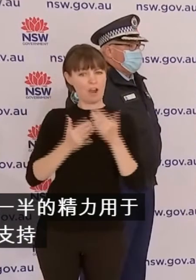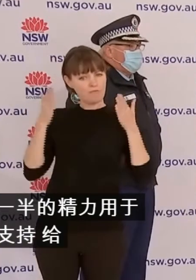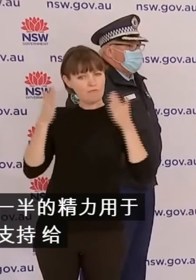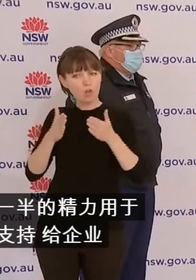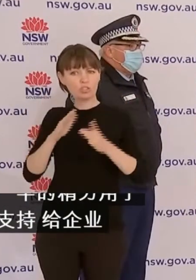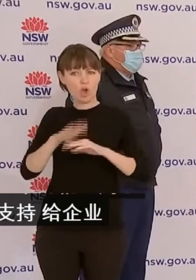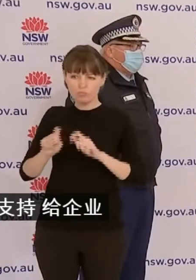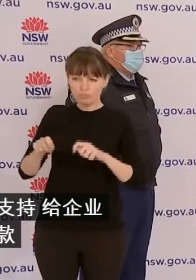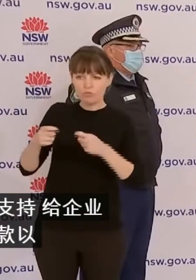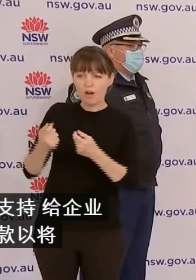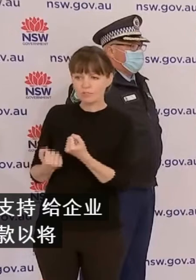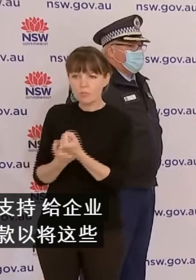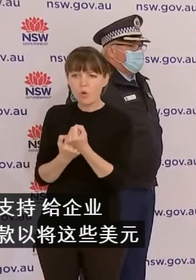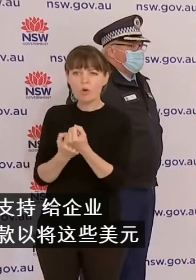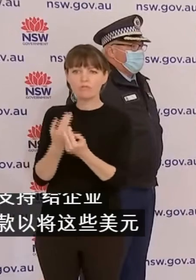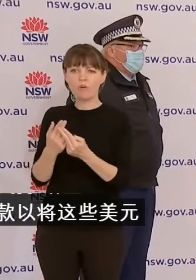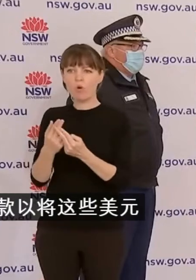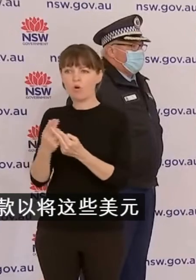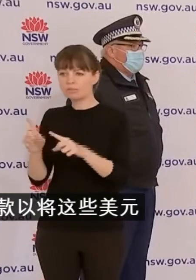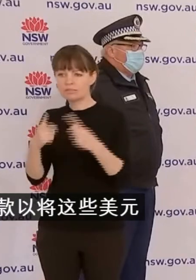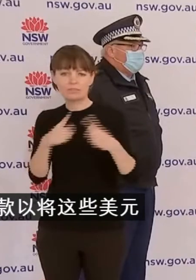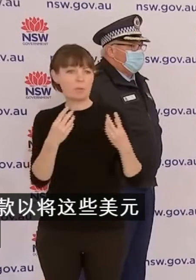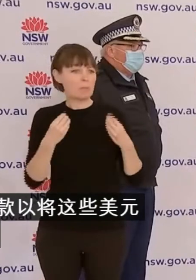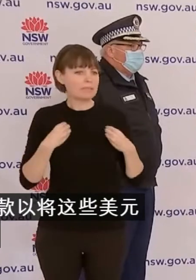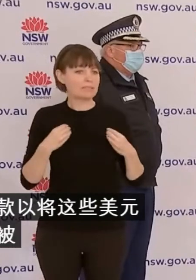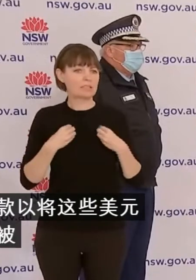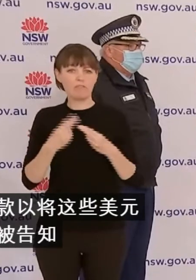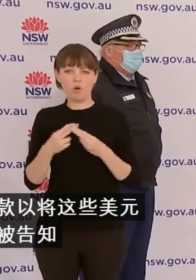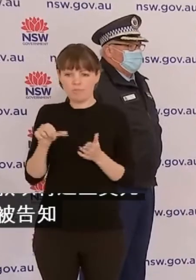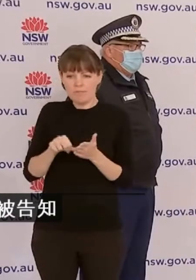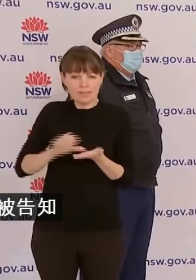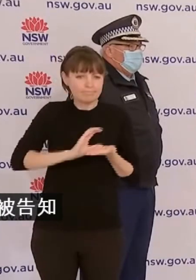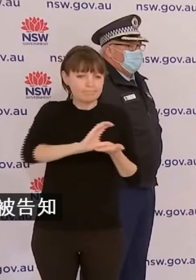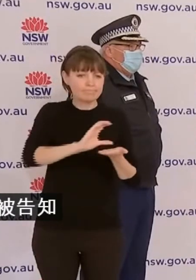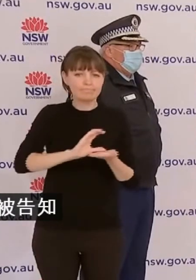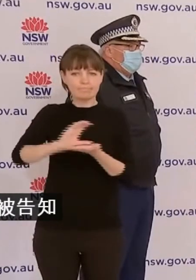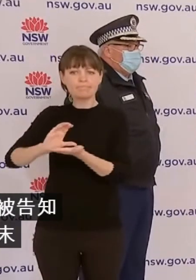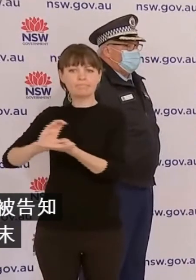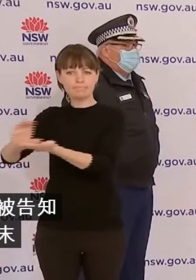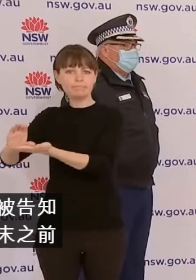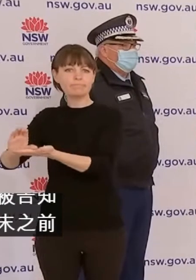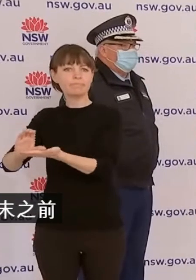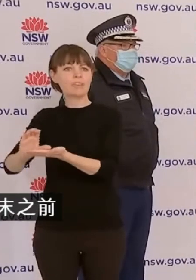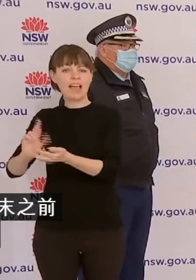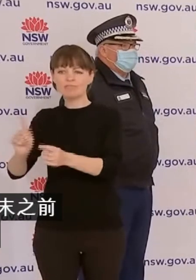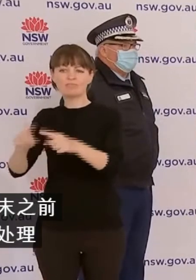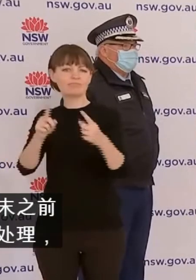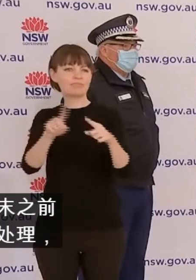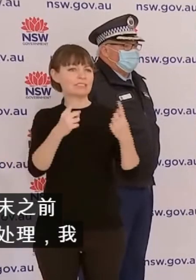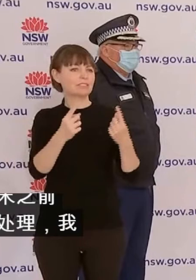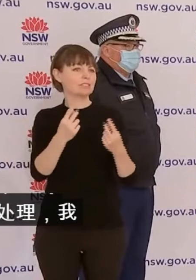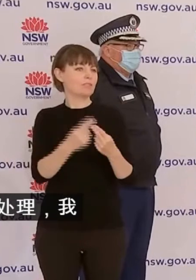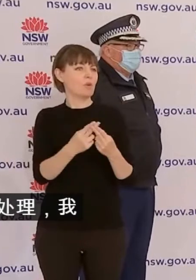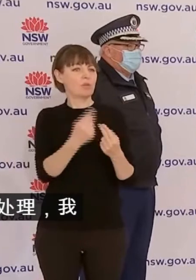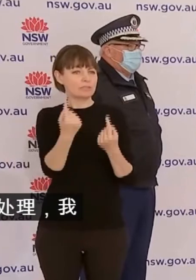support to businesses to get those grants, to get those dollars out the door. And I'm advised that by the end of next week at the very latest, the backlog will be dealt with.